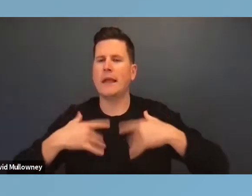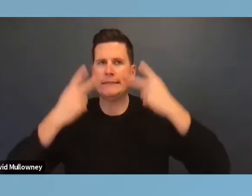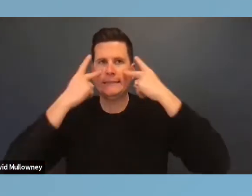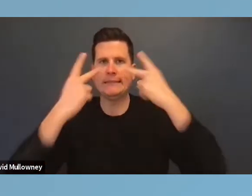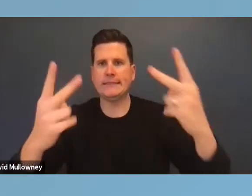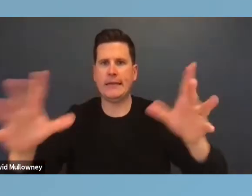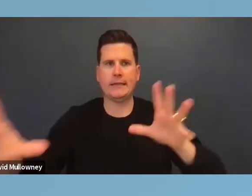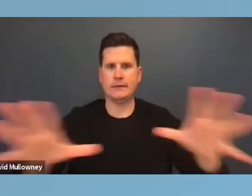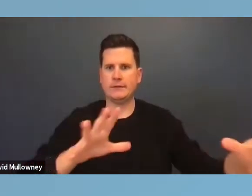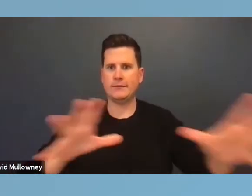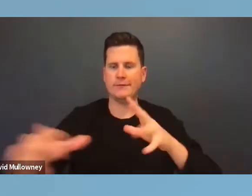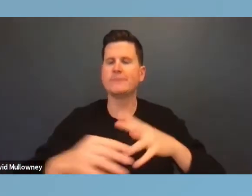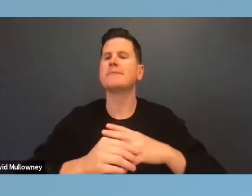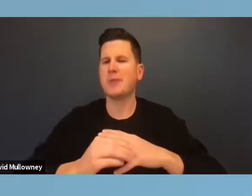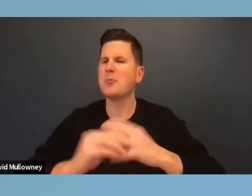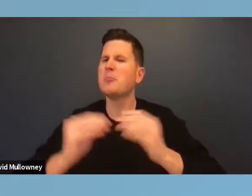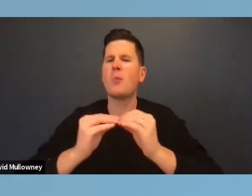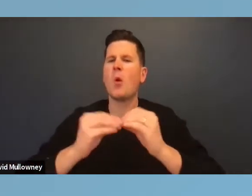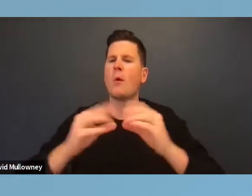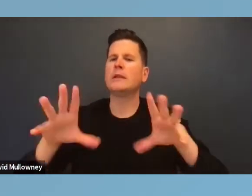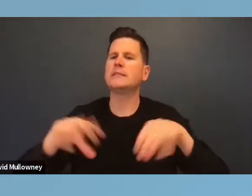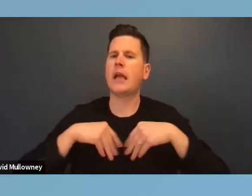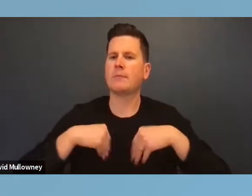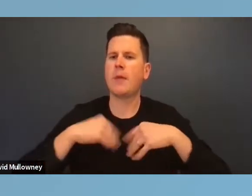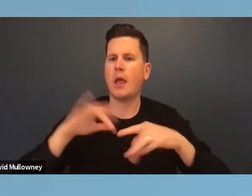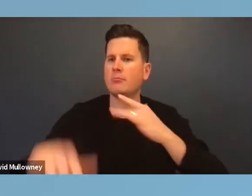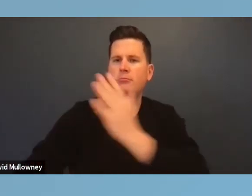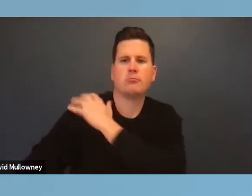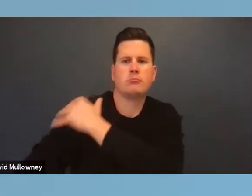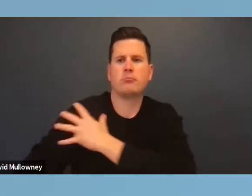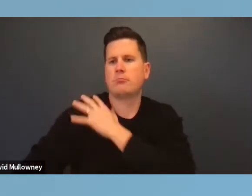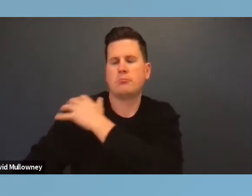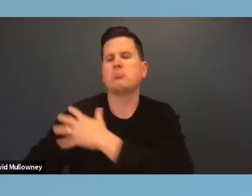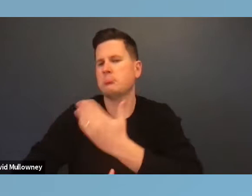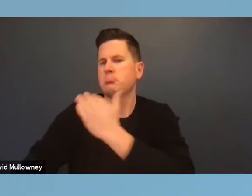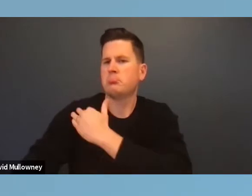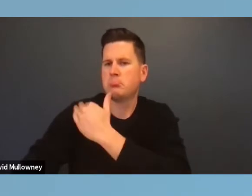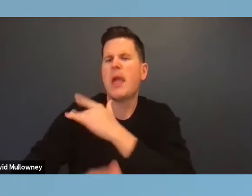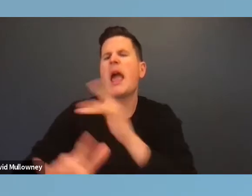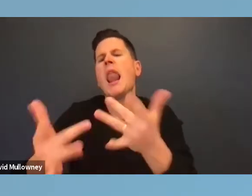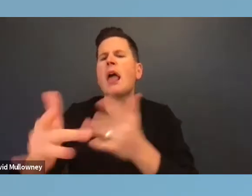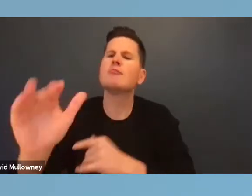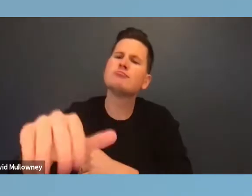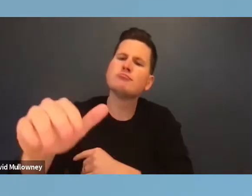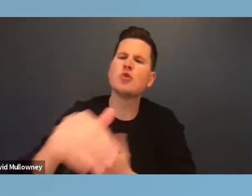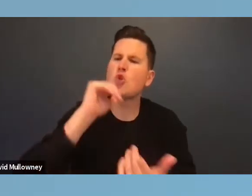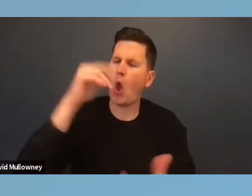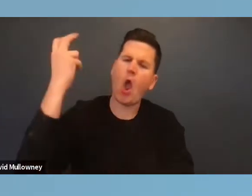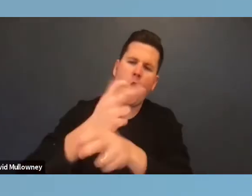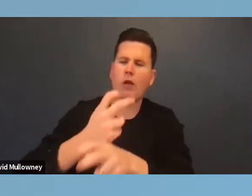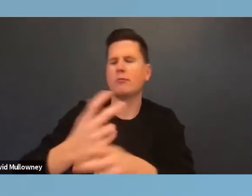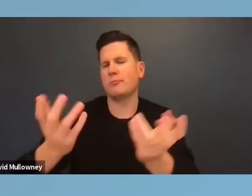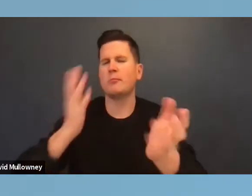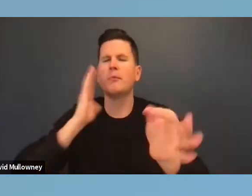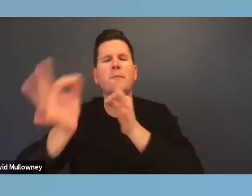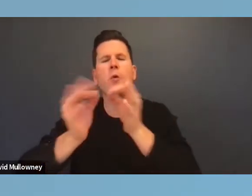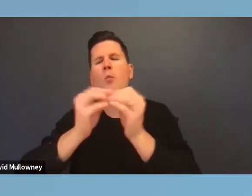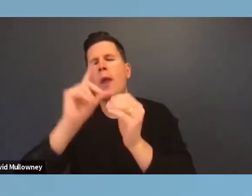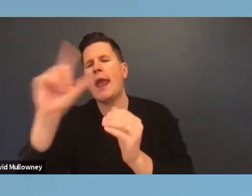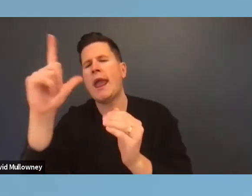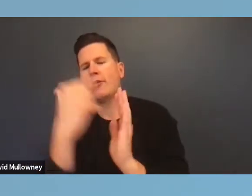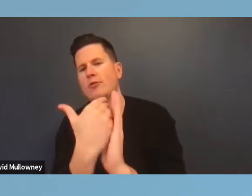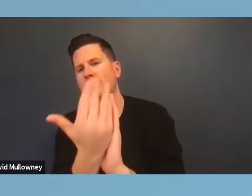it's much more acceptable to tap people on the shoulder and get their attention. Lightly, of course, you don't want to do it too